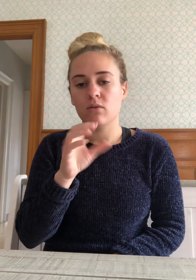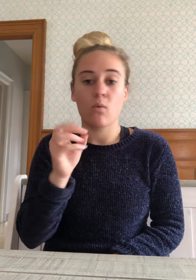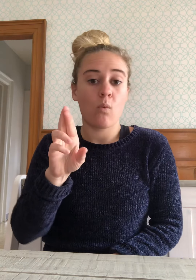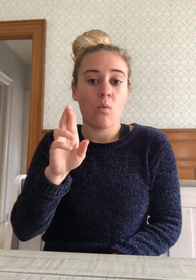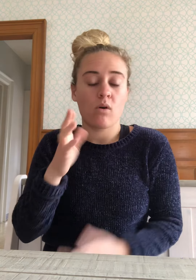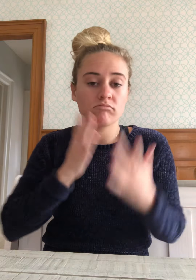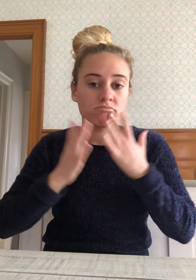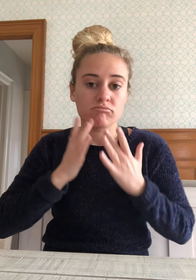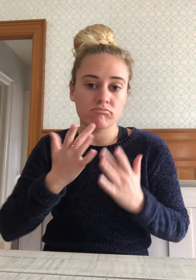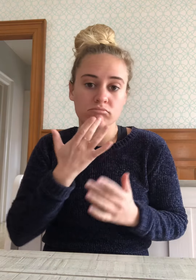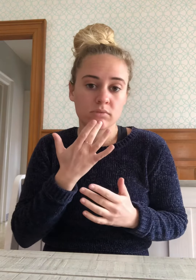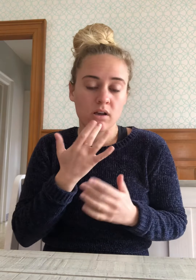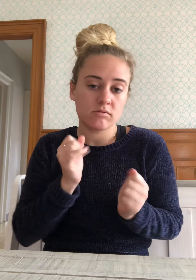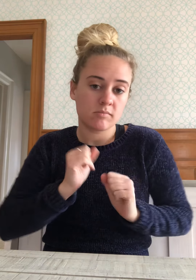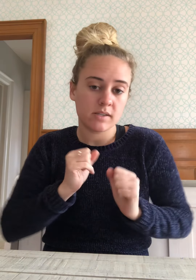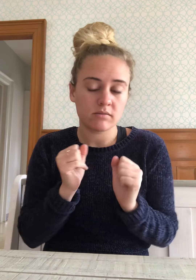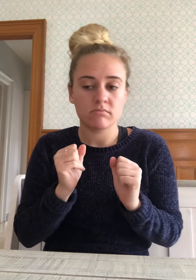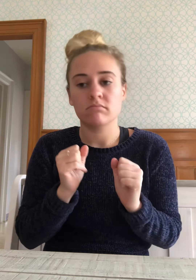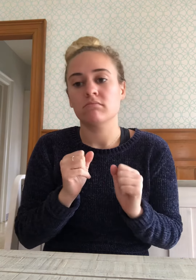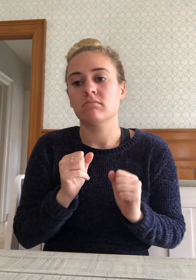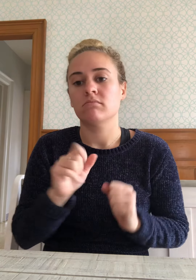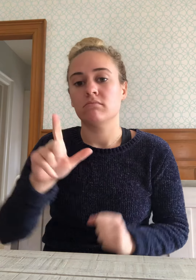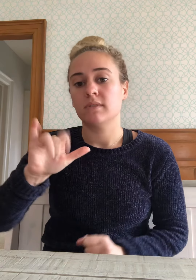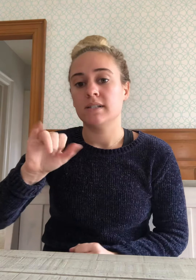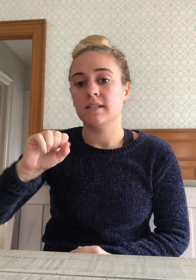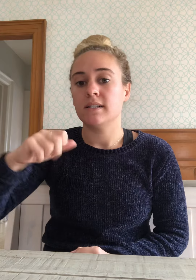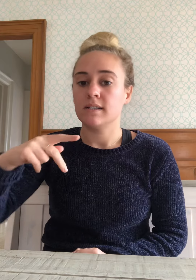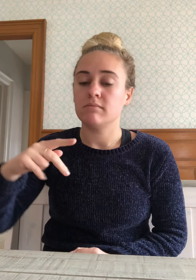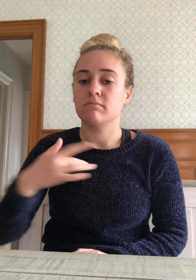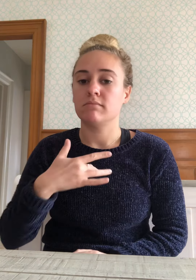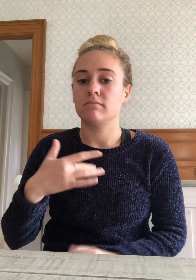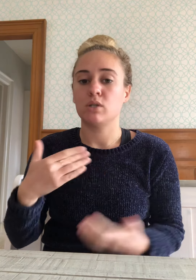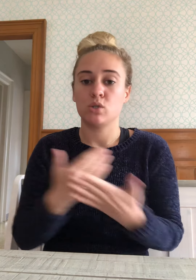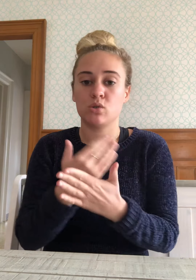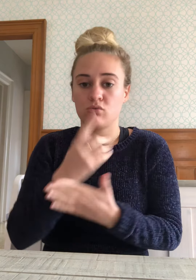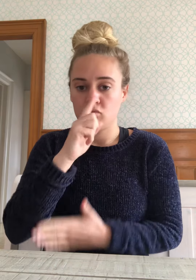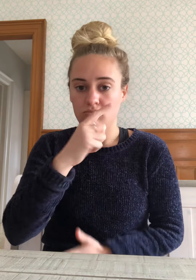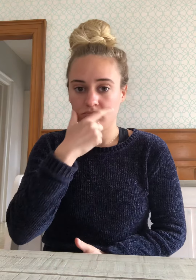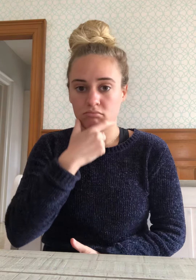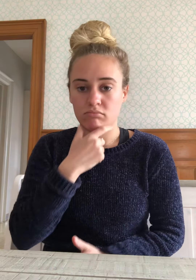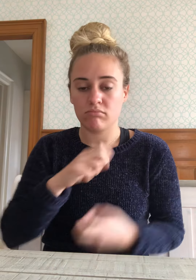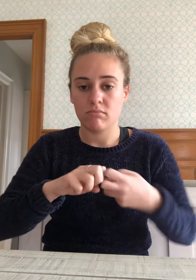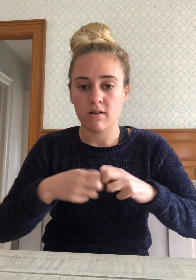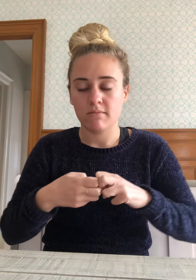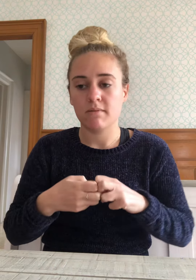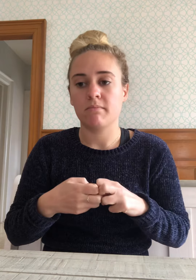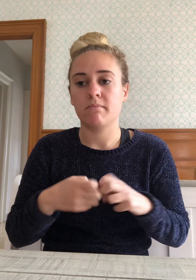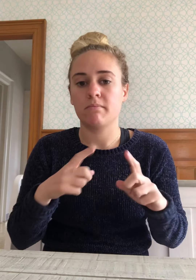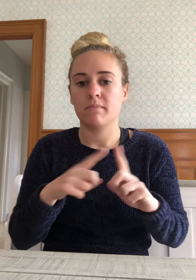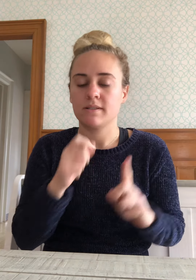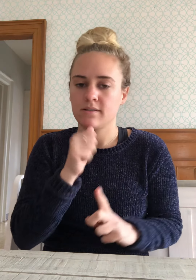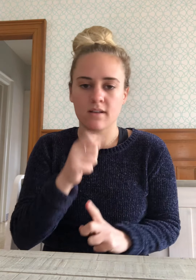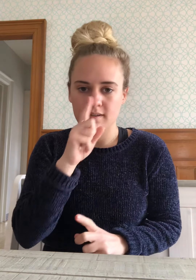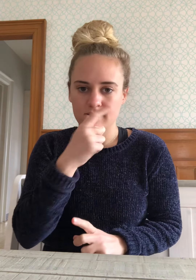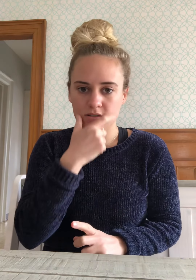things. Lisping is typically a new denture problem, not a denture problem that's occurred